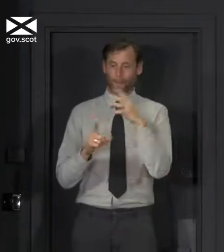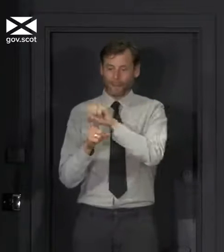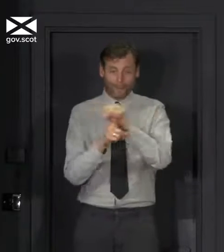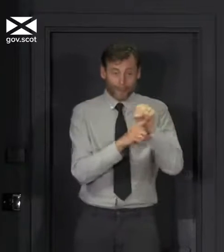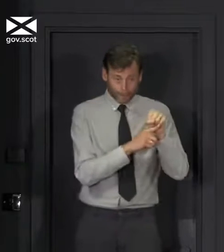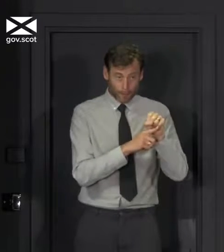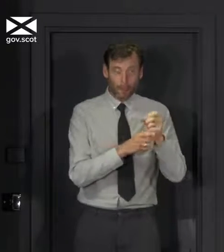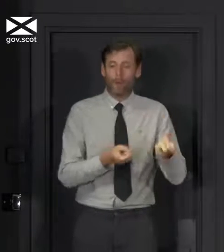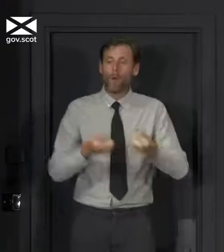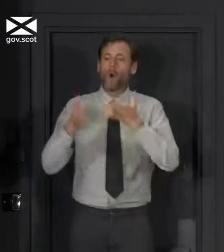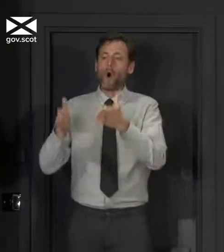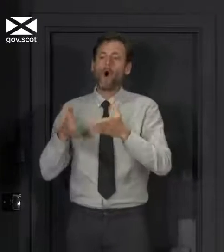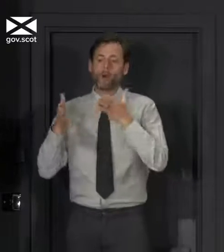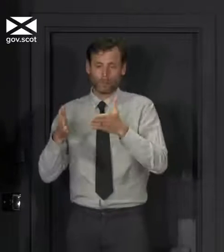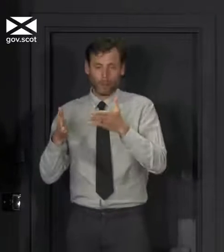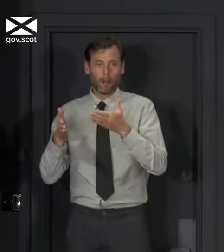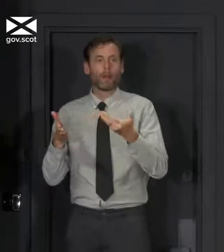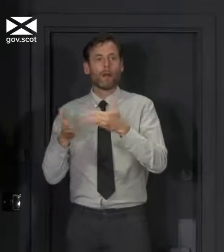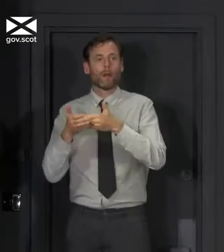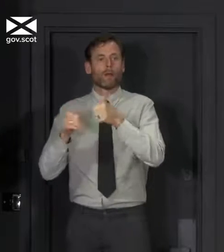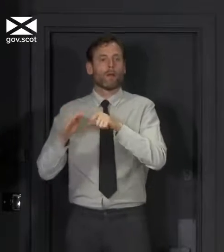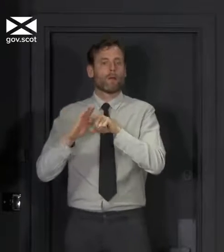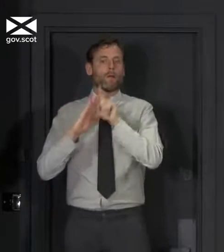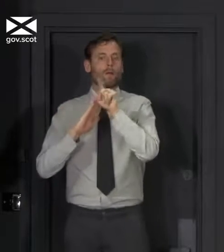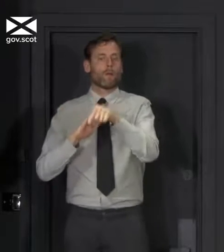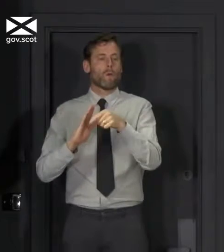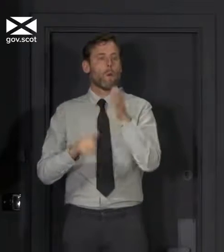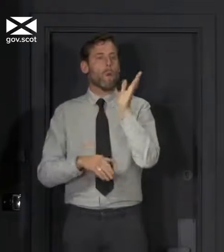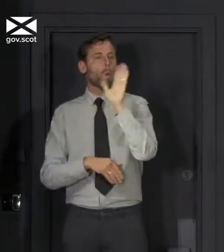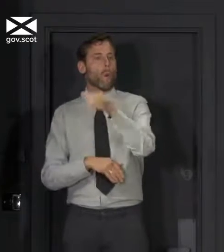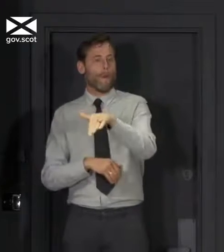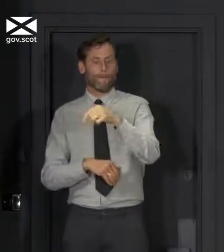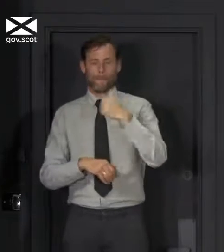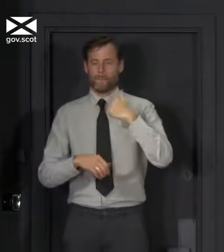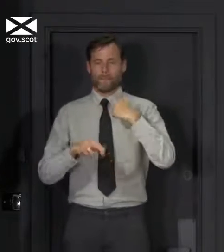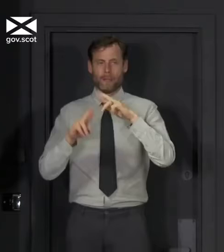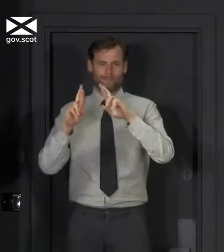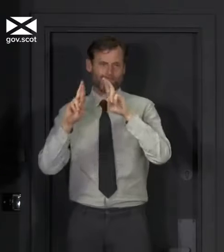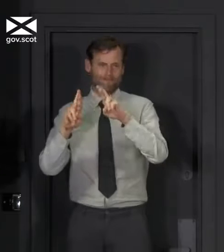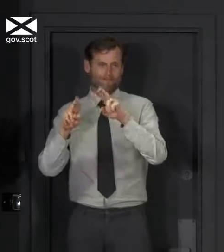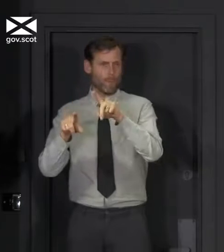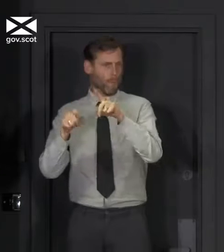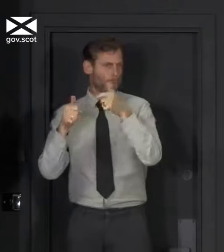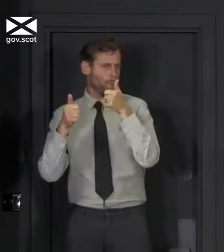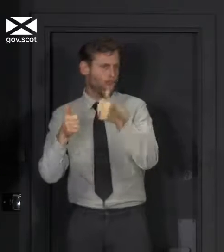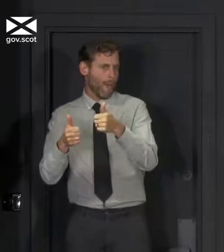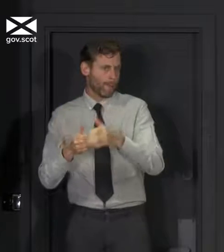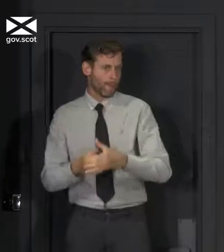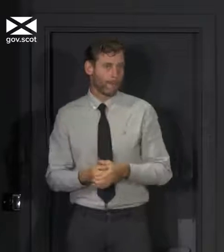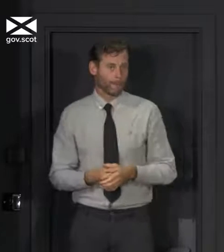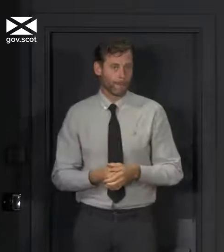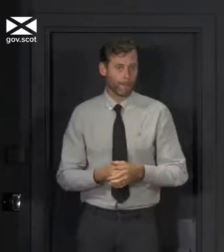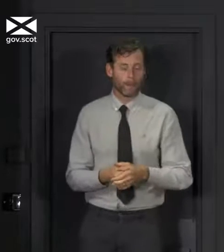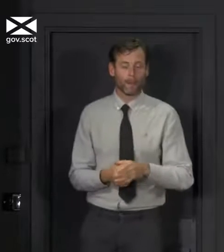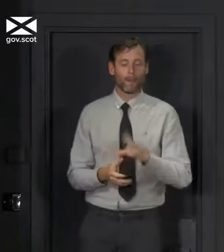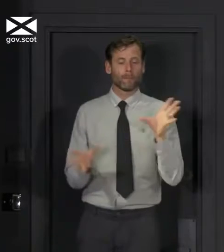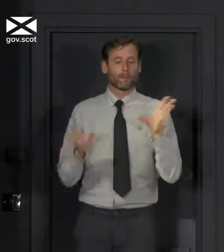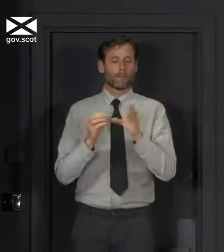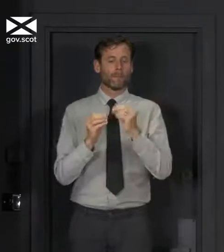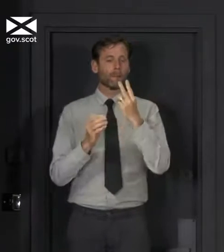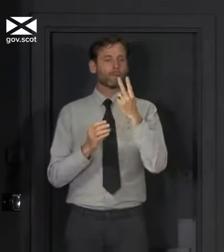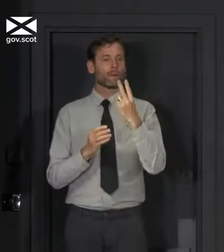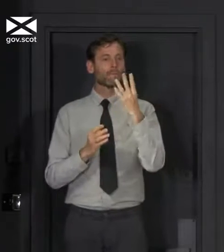for the virus have been able to leave hospital, and I wish all of them well. In the last 24